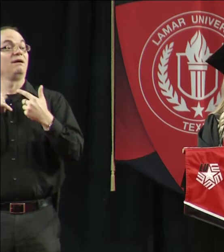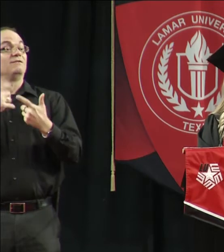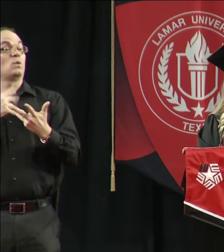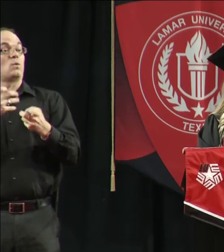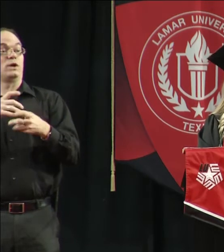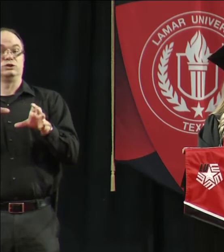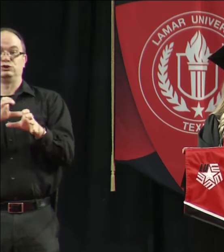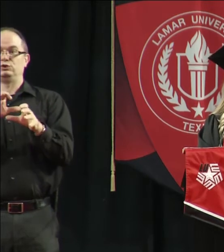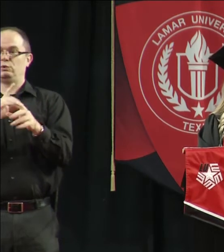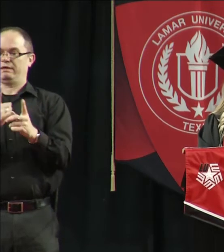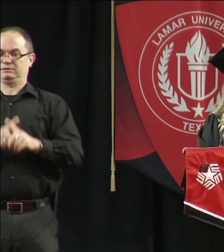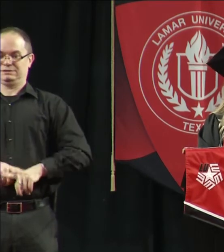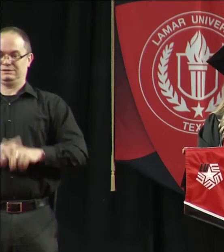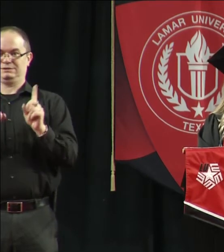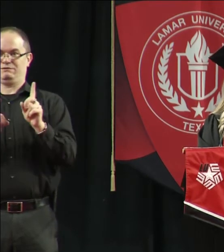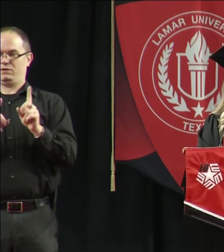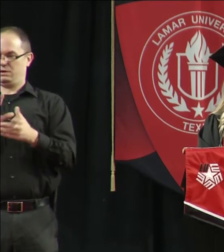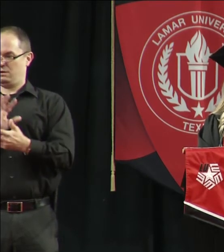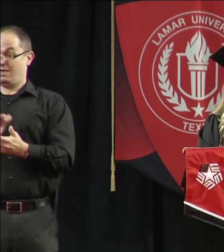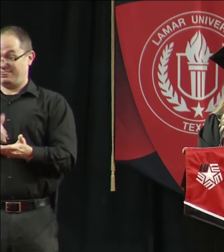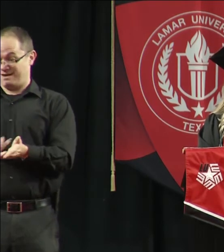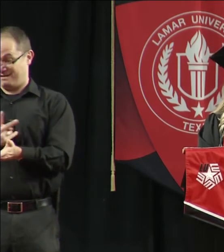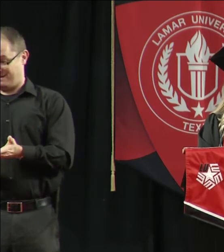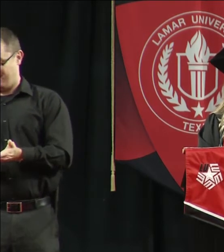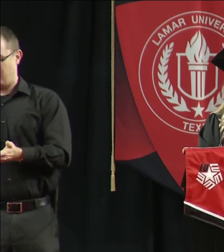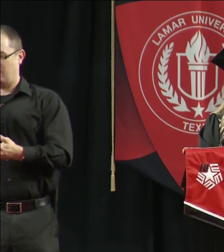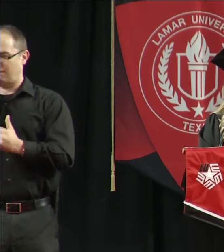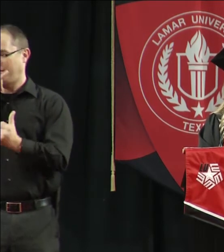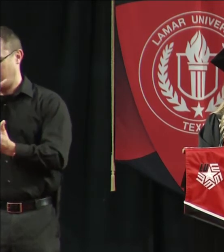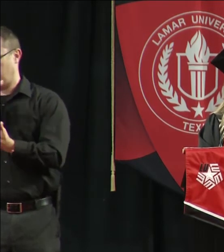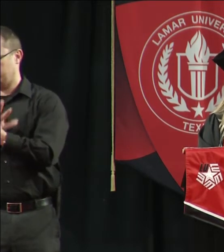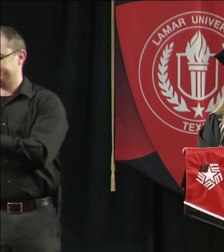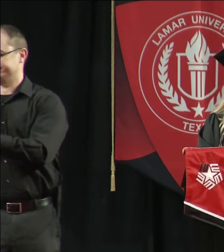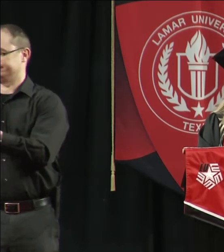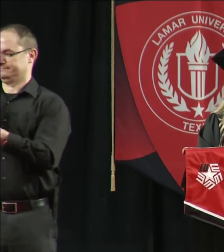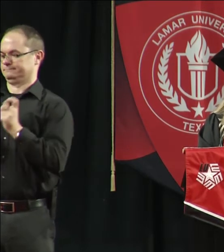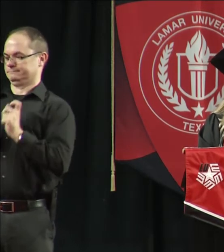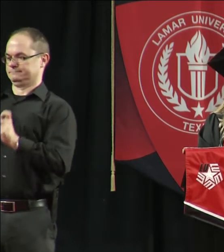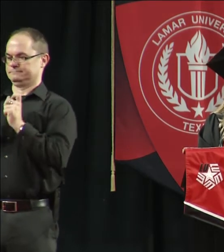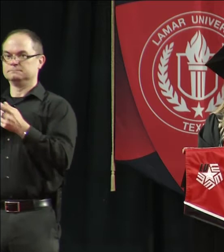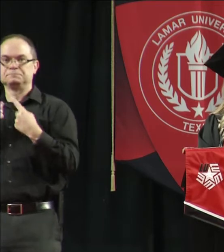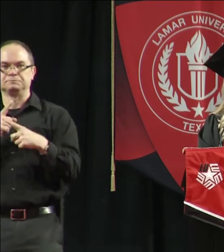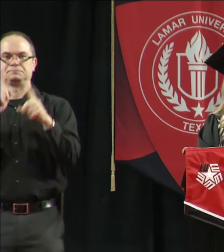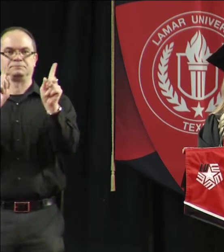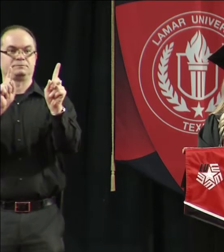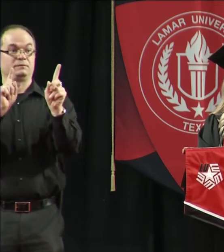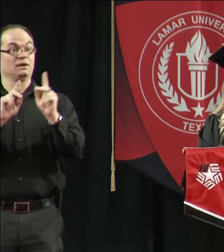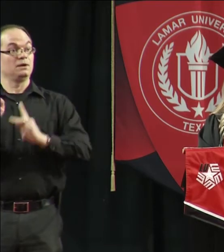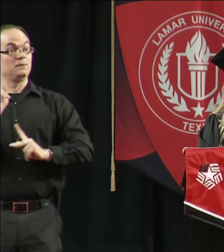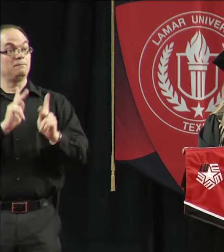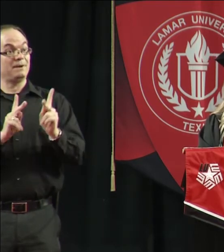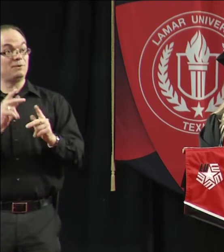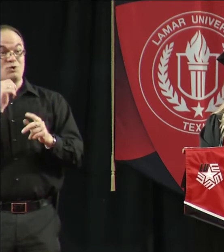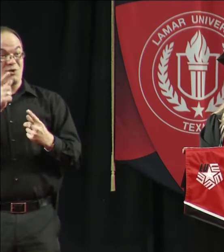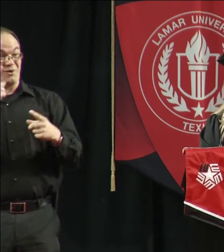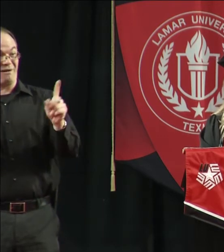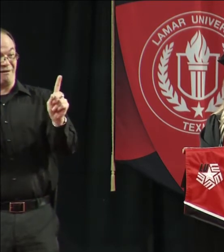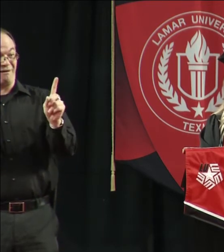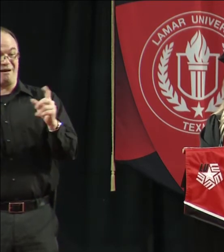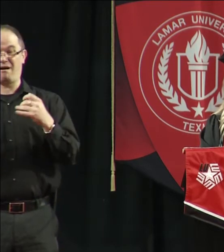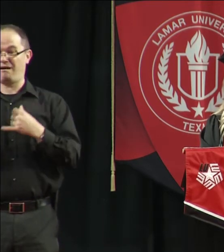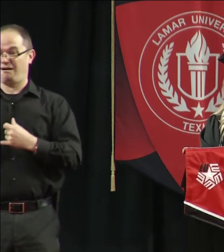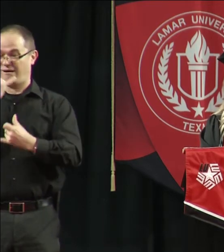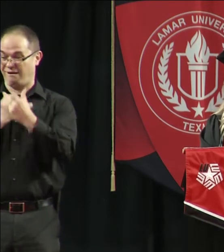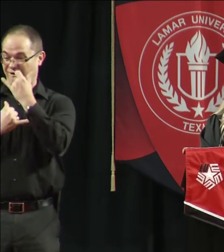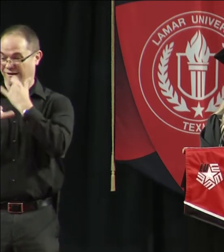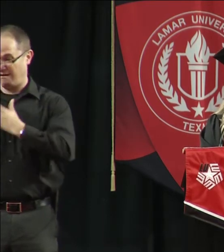to do things differently and learn from them. The accomplished are not those who don't make mistakes, but those who